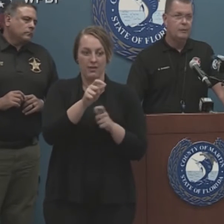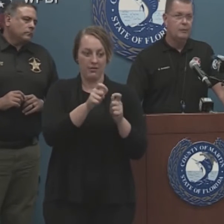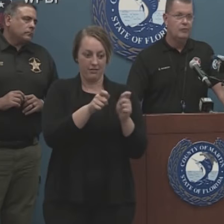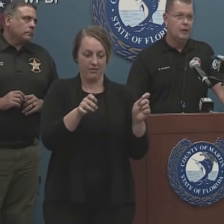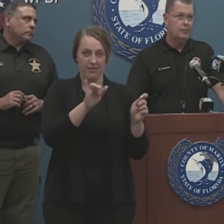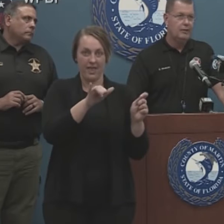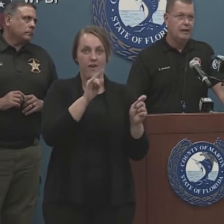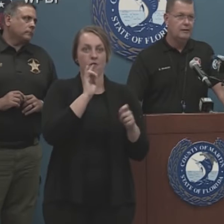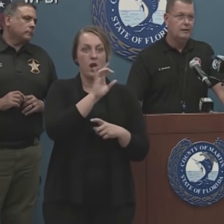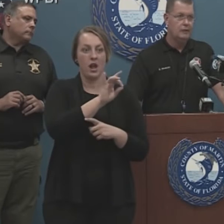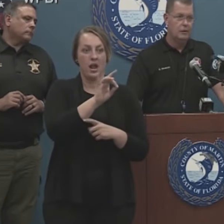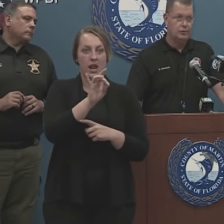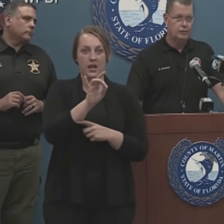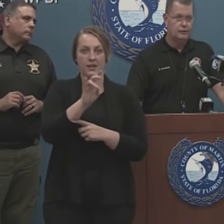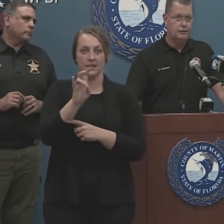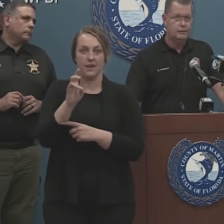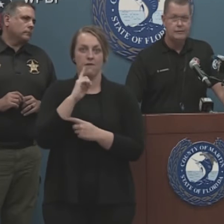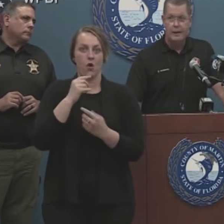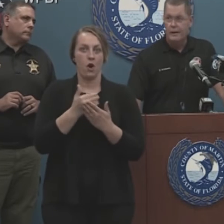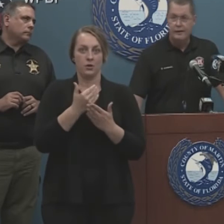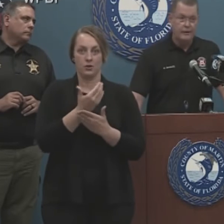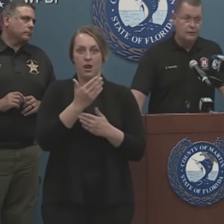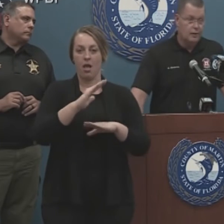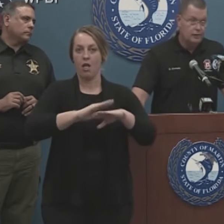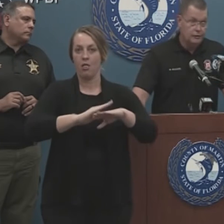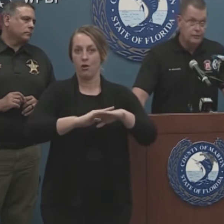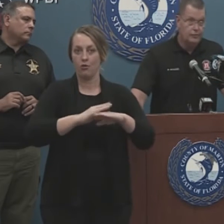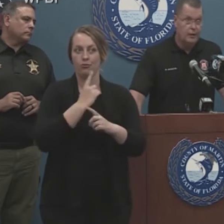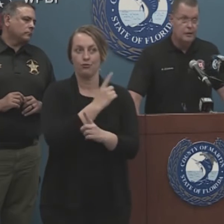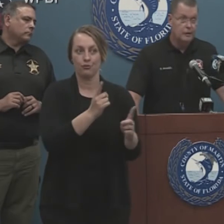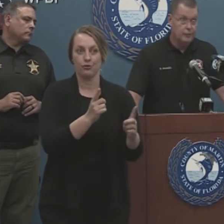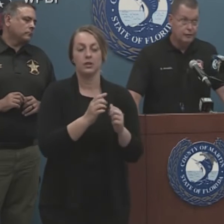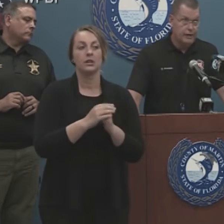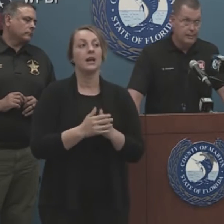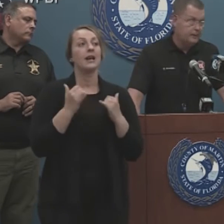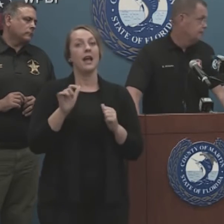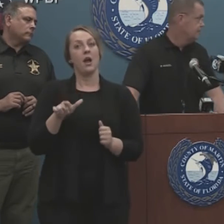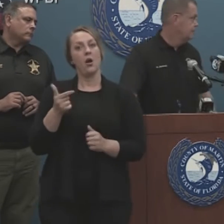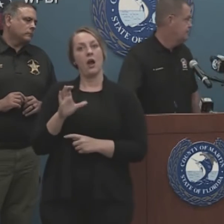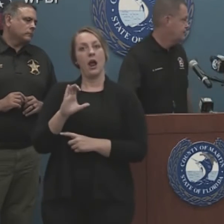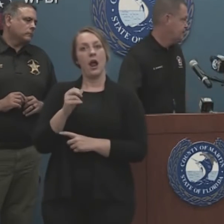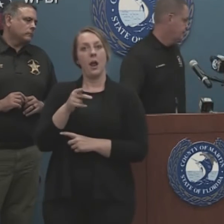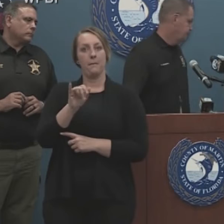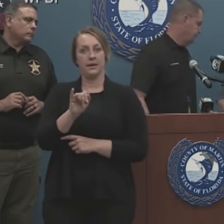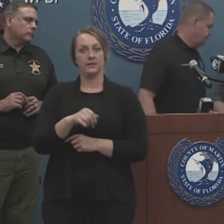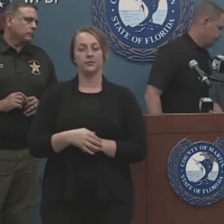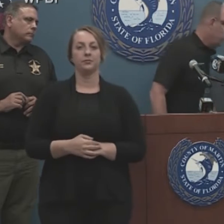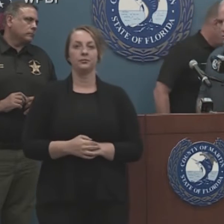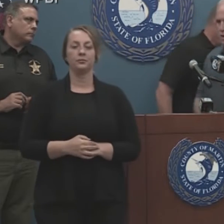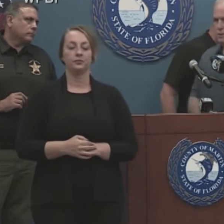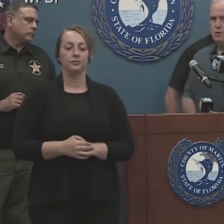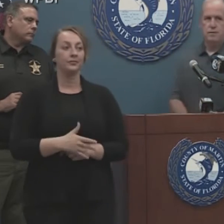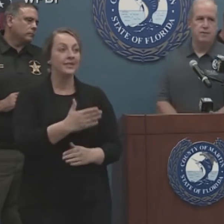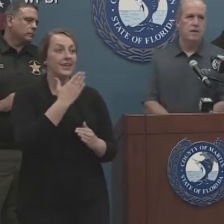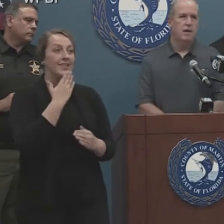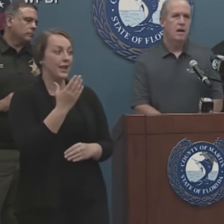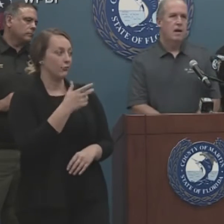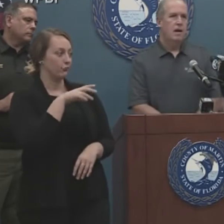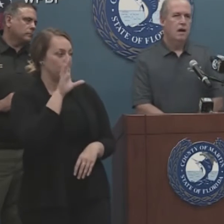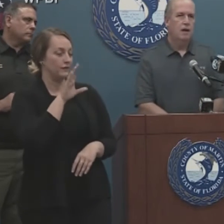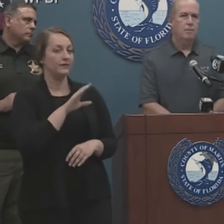888-777 for the most up-to-date alerts. Next, I'll introduce Commissioner Campbell. Thank you,